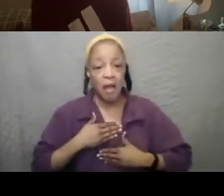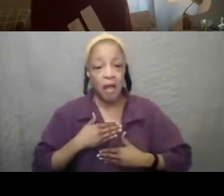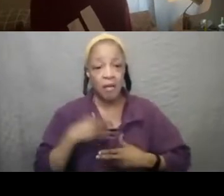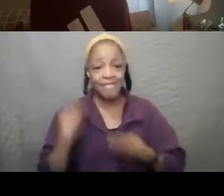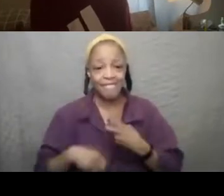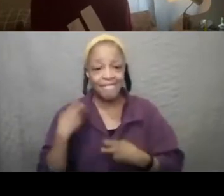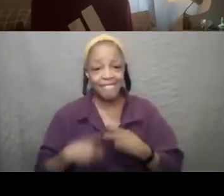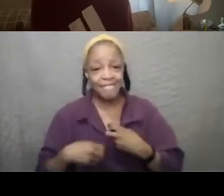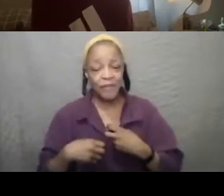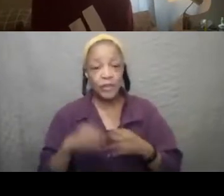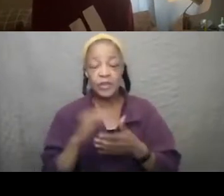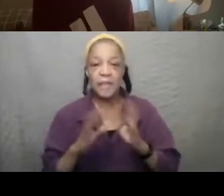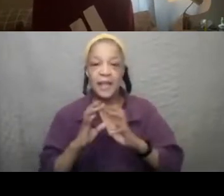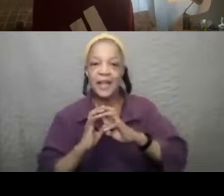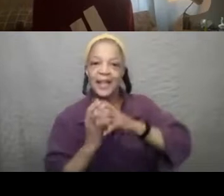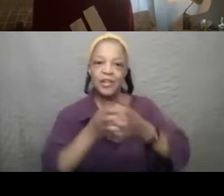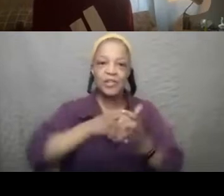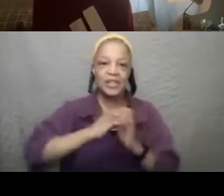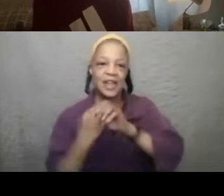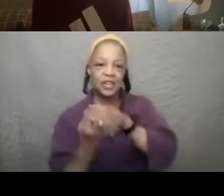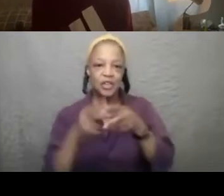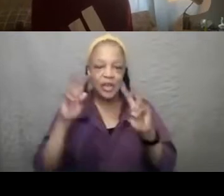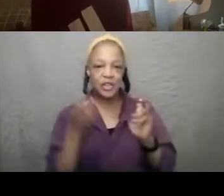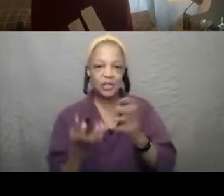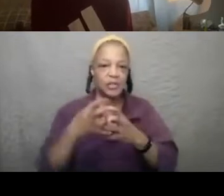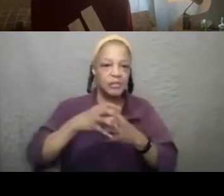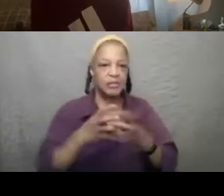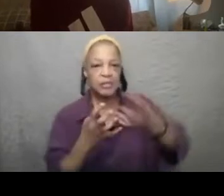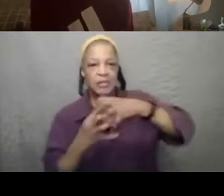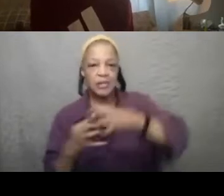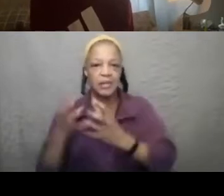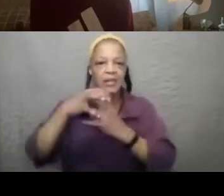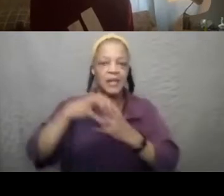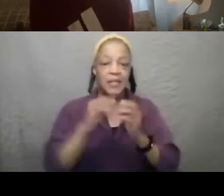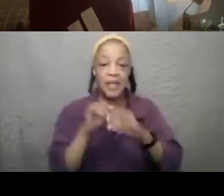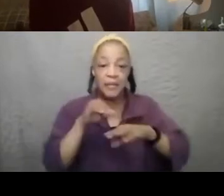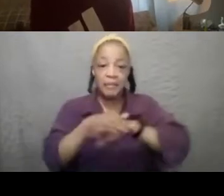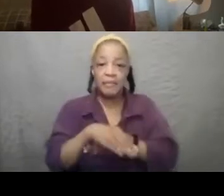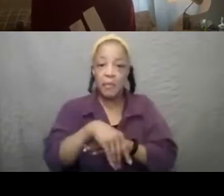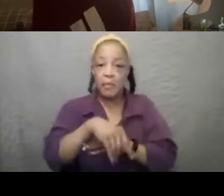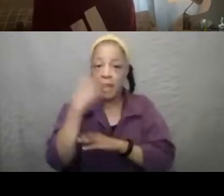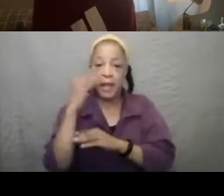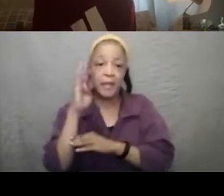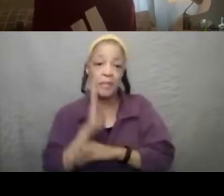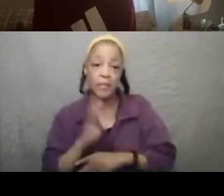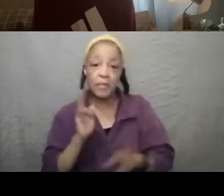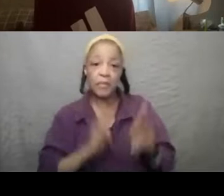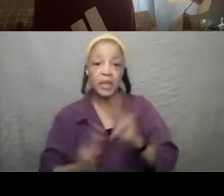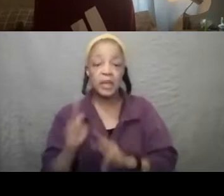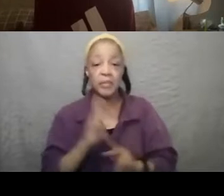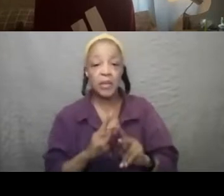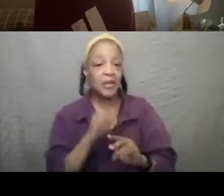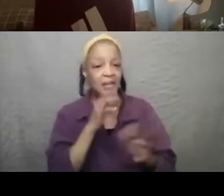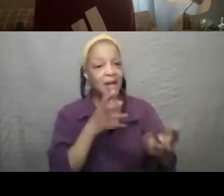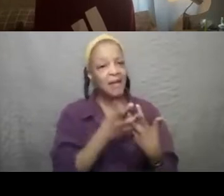of the intersectional issues that affect Black and Brown people aren't properly accommodated by the